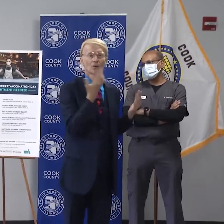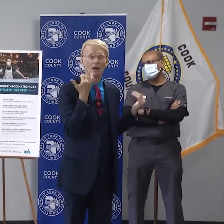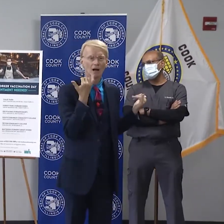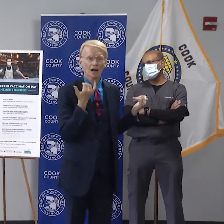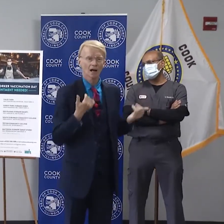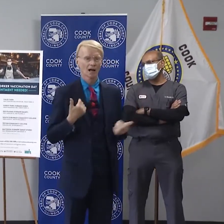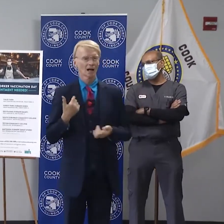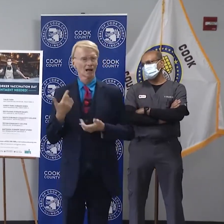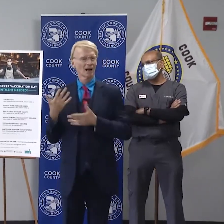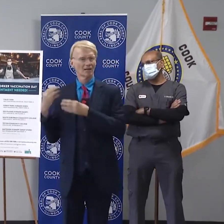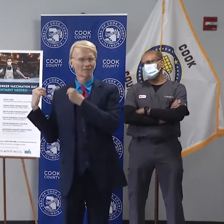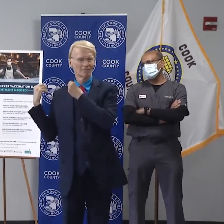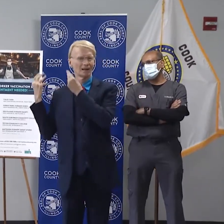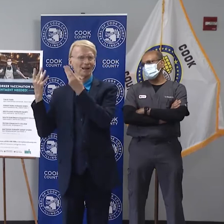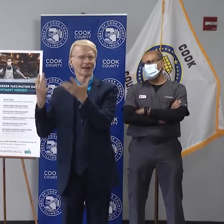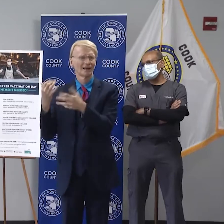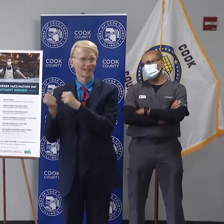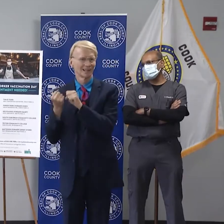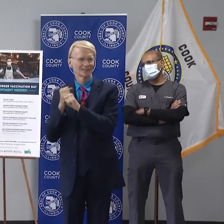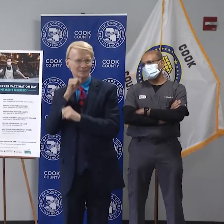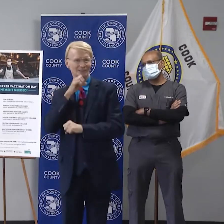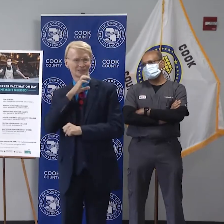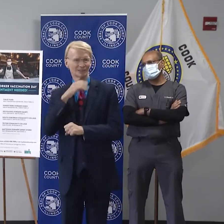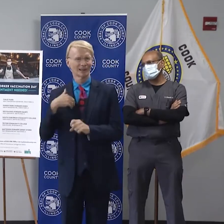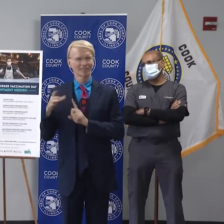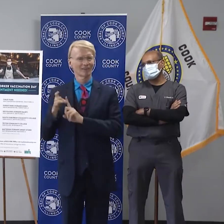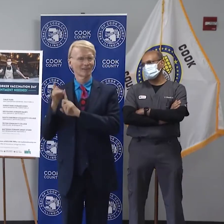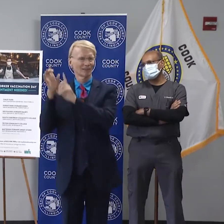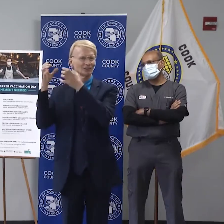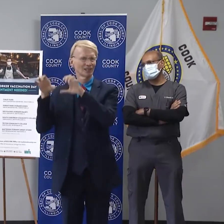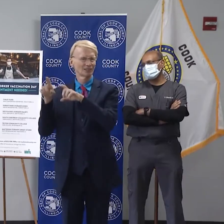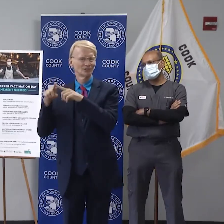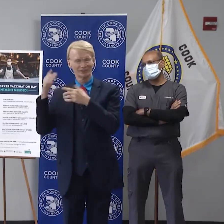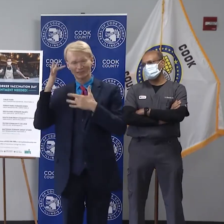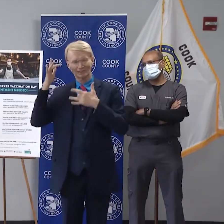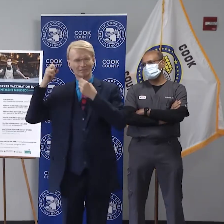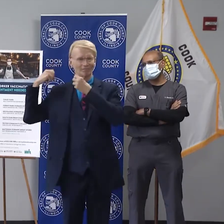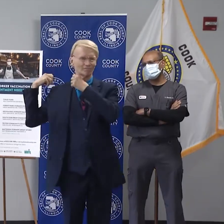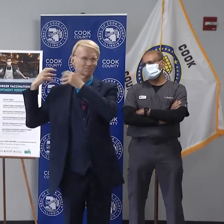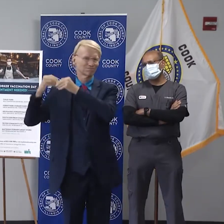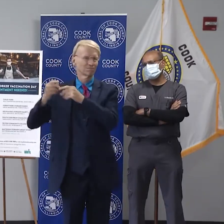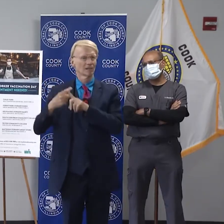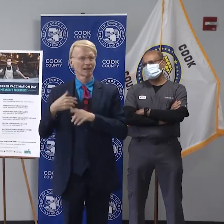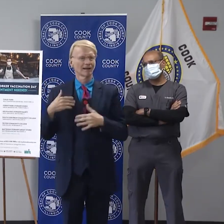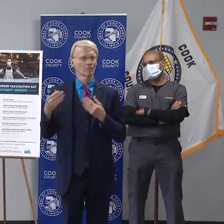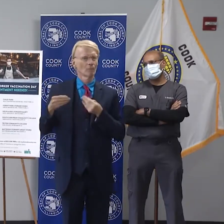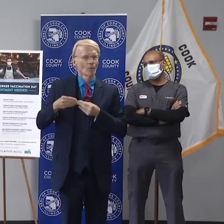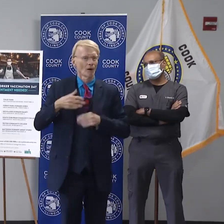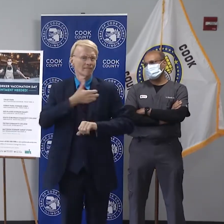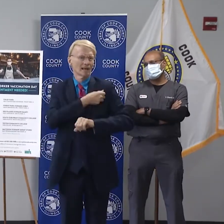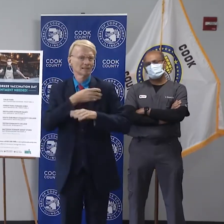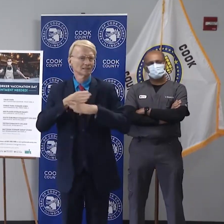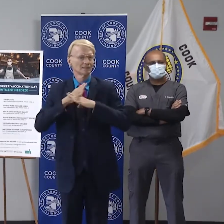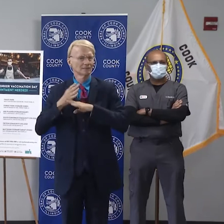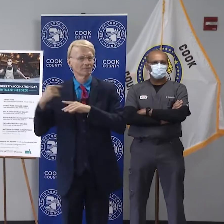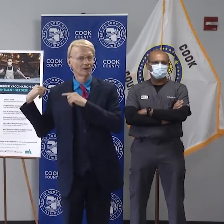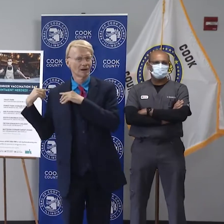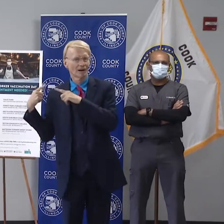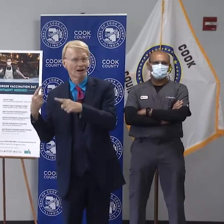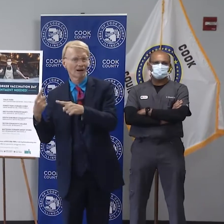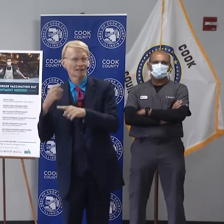because we've been exposed over the course of our lifetime to more viruses and also had more vaccines. So